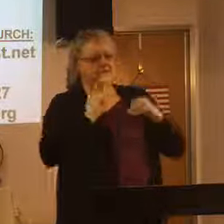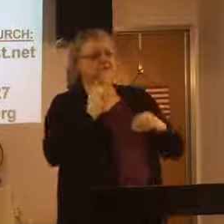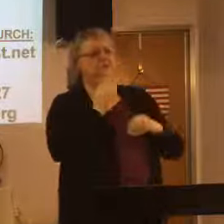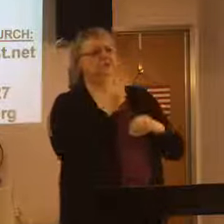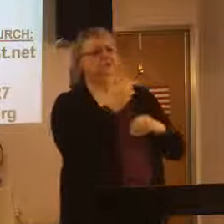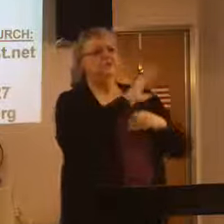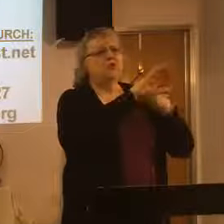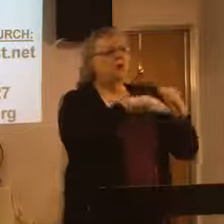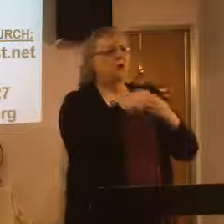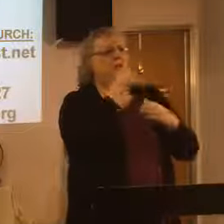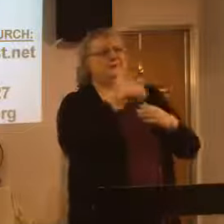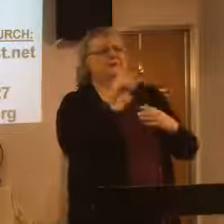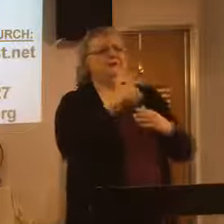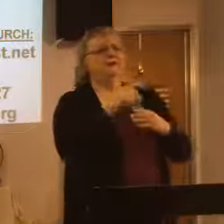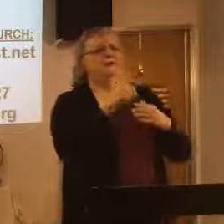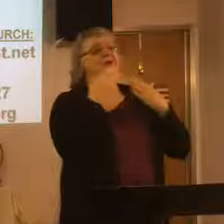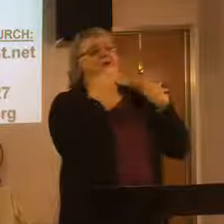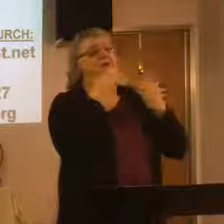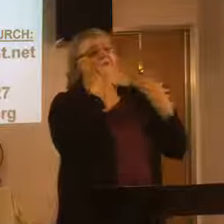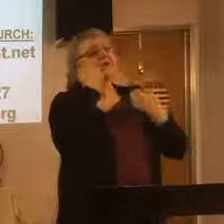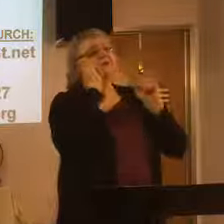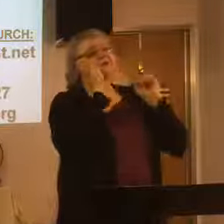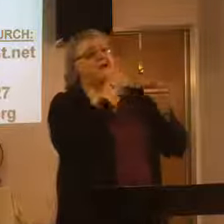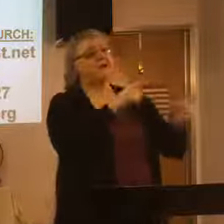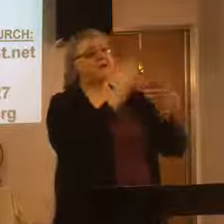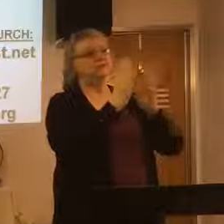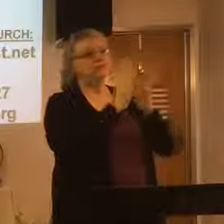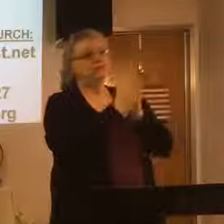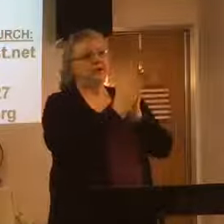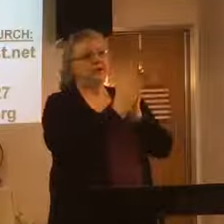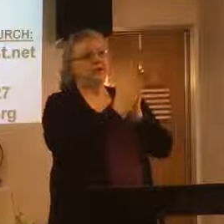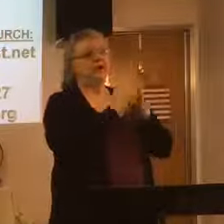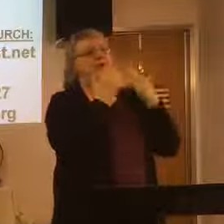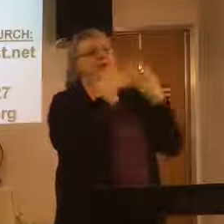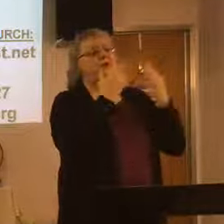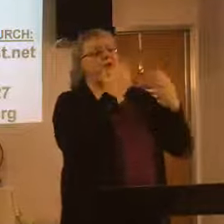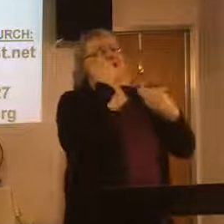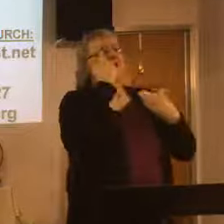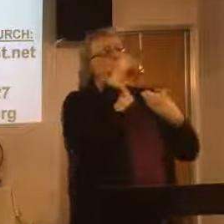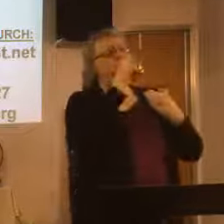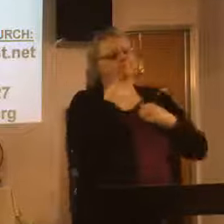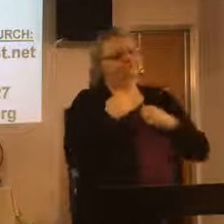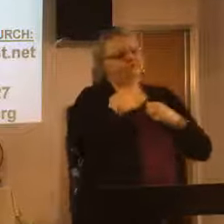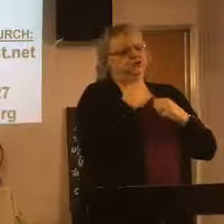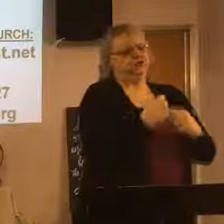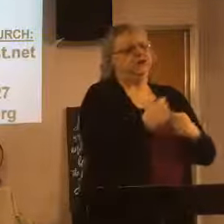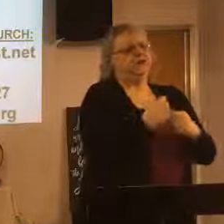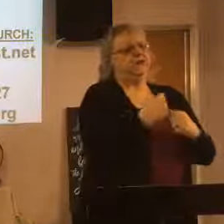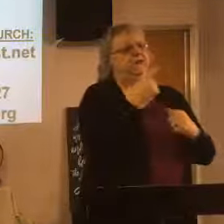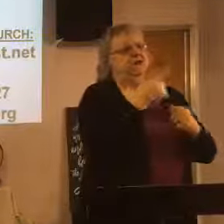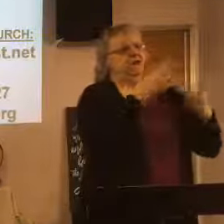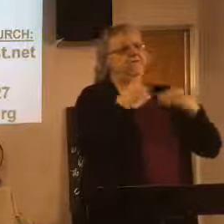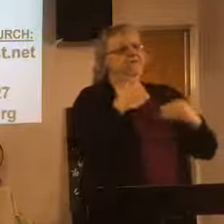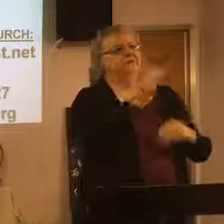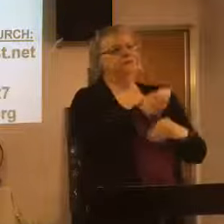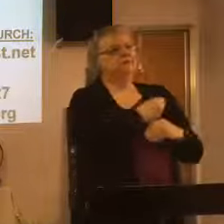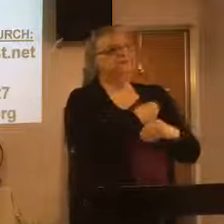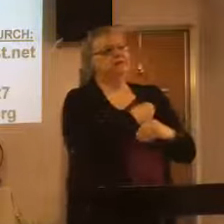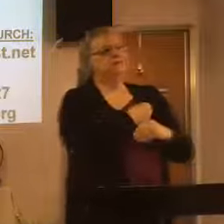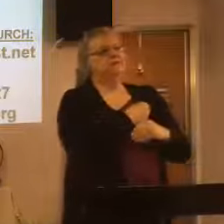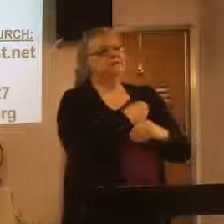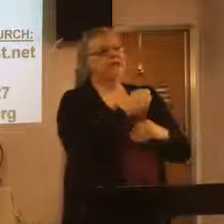in need. Lord, we thank you for answered prayer. We thank you for the strength you've given to so many. And